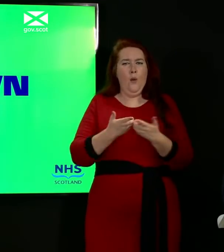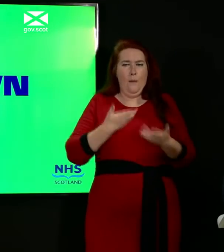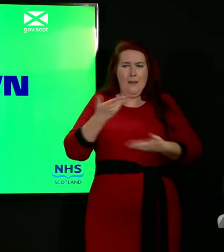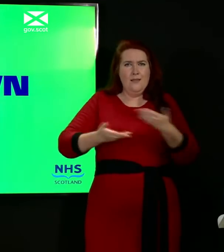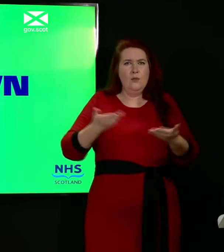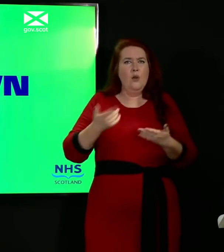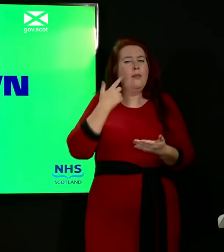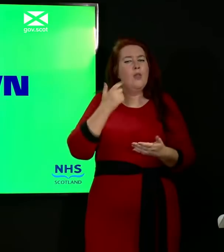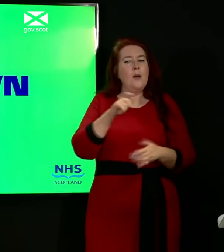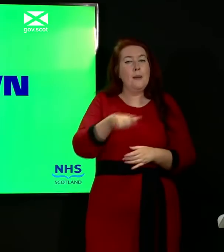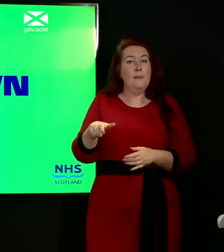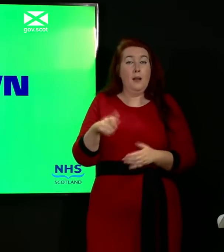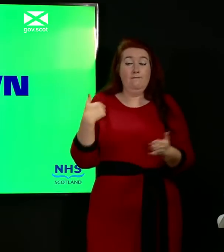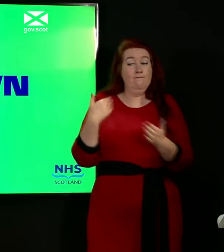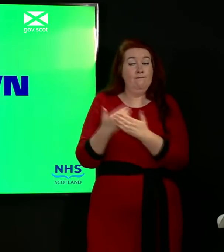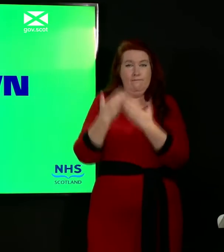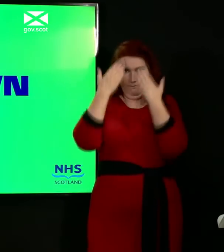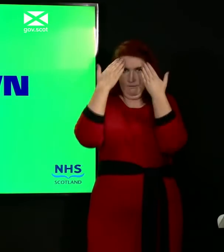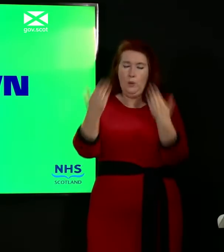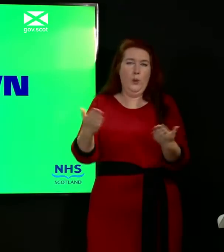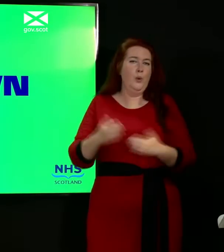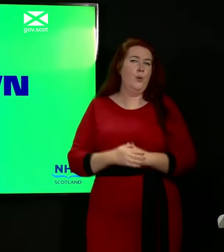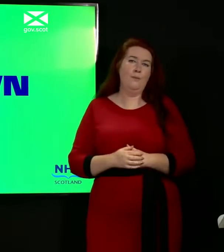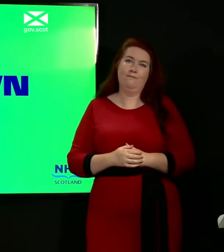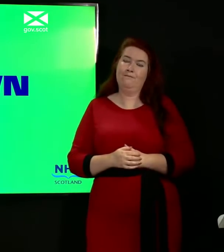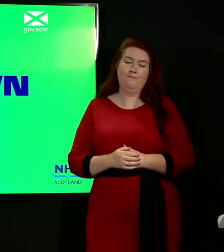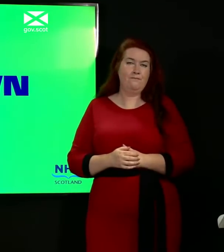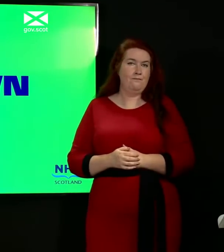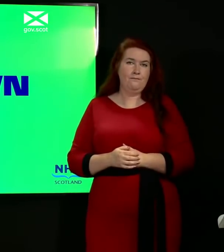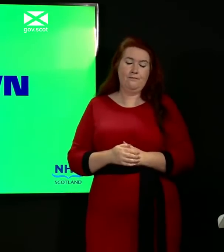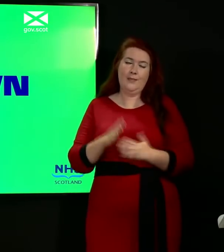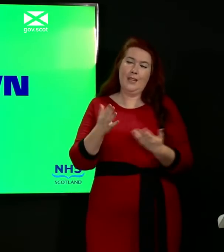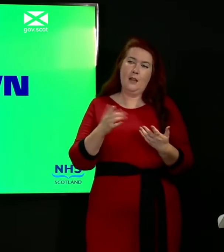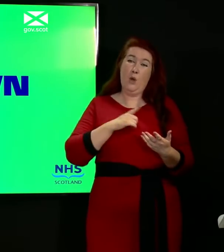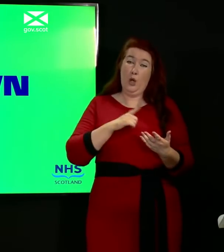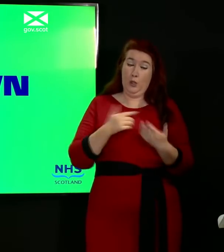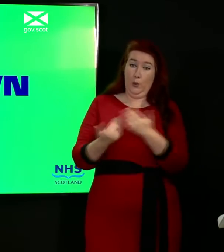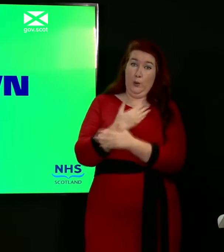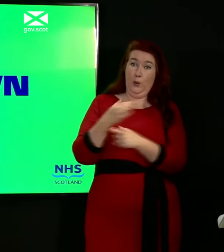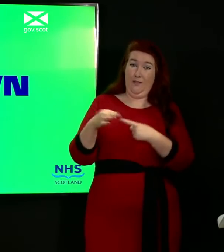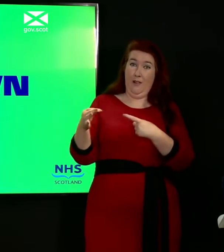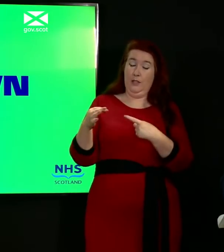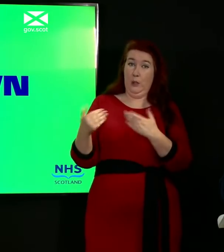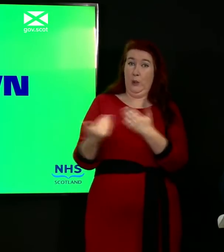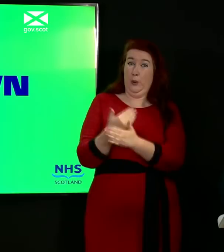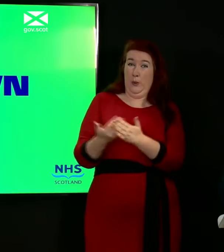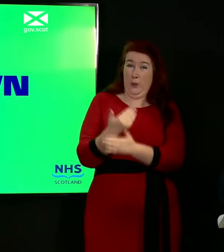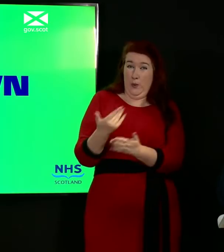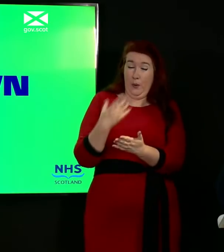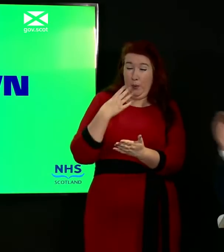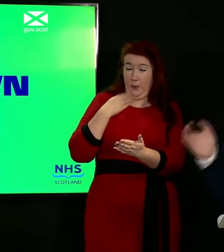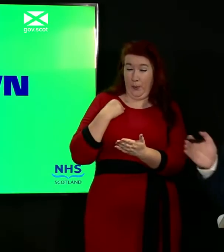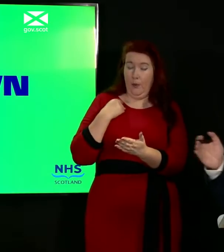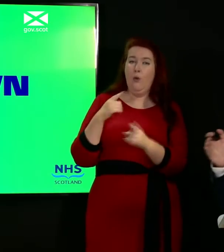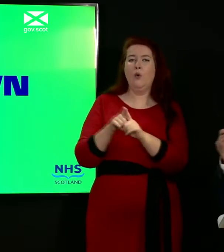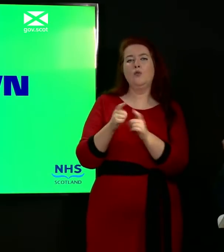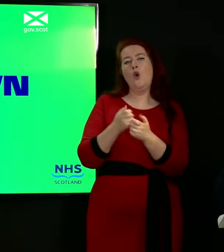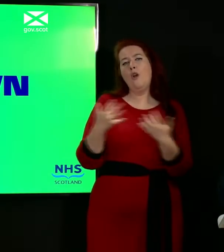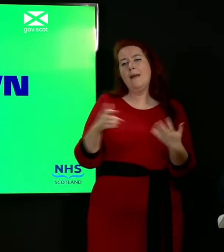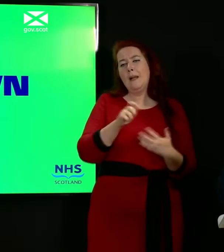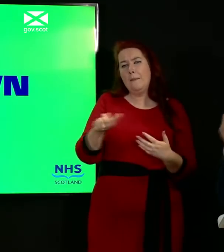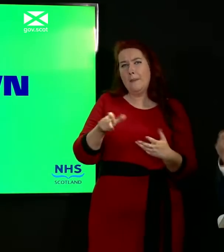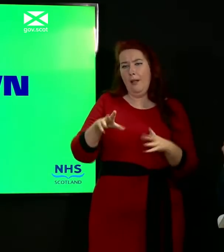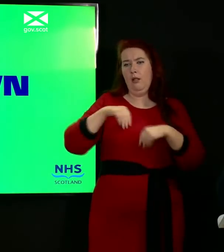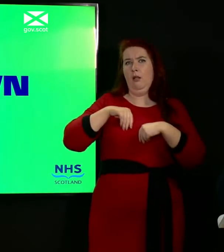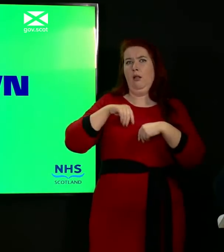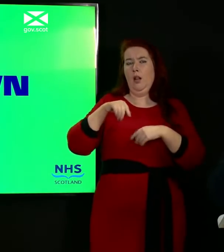we simply do not know yet, and it's a factor of the time we've had this new variant and the number of people who have caught to this new variant.